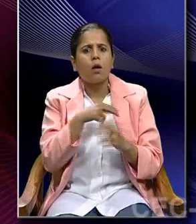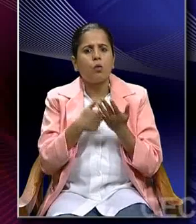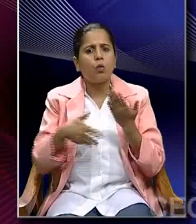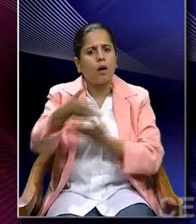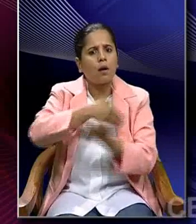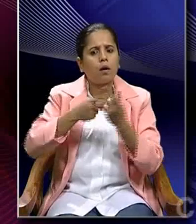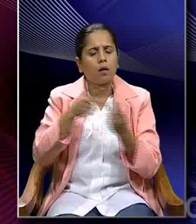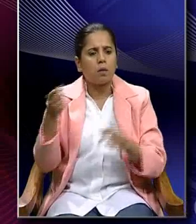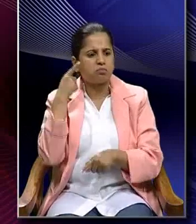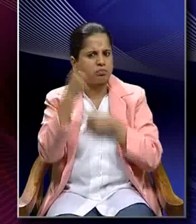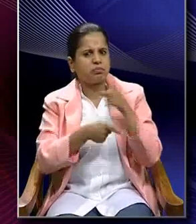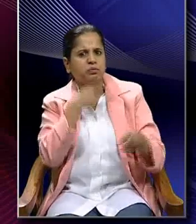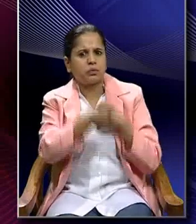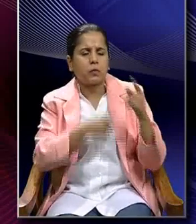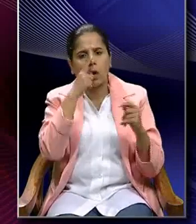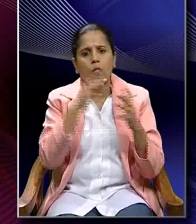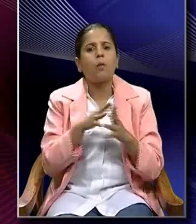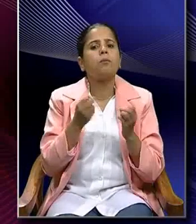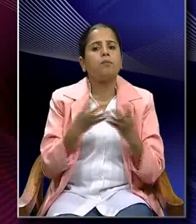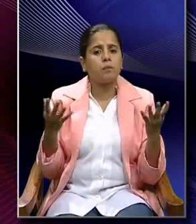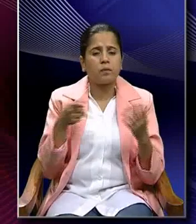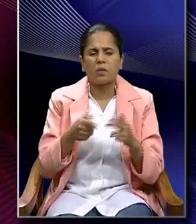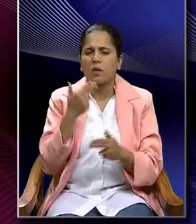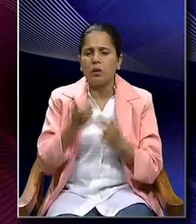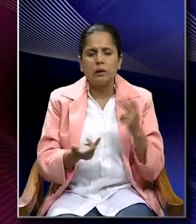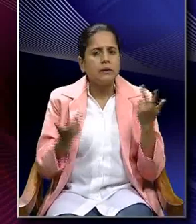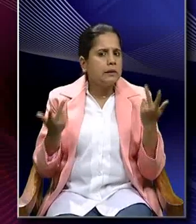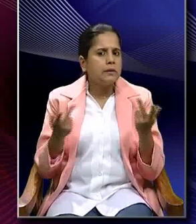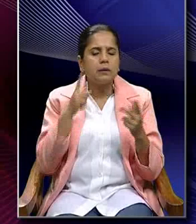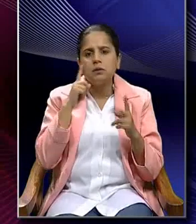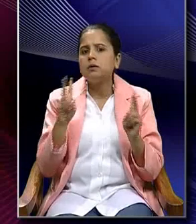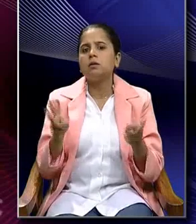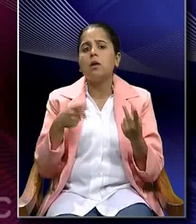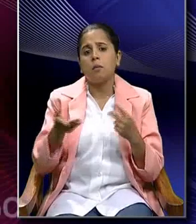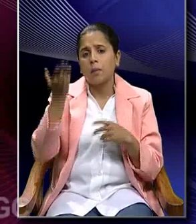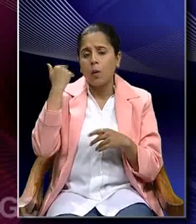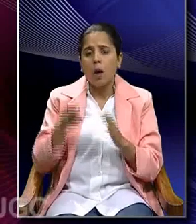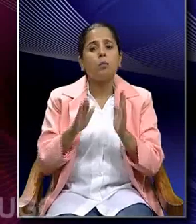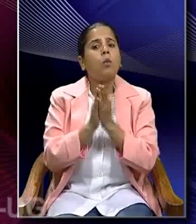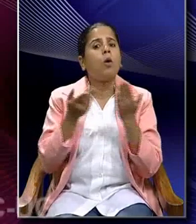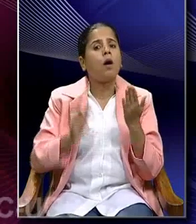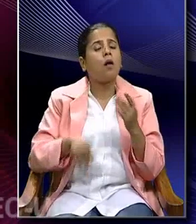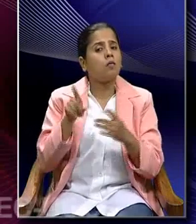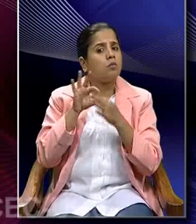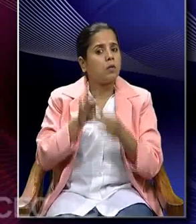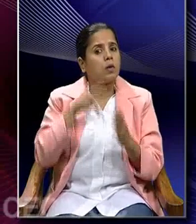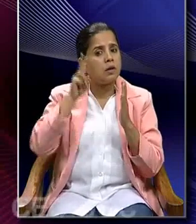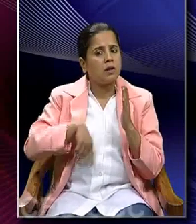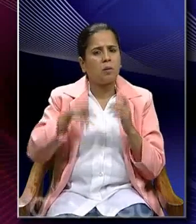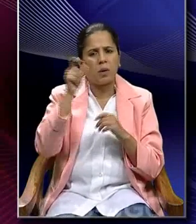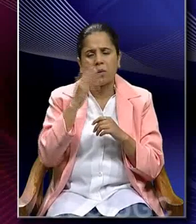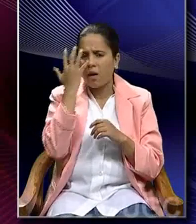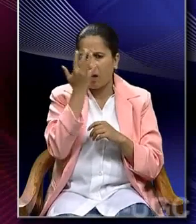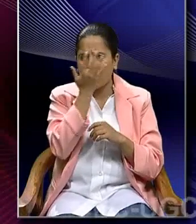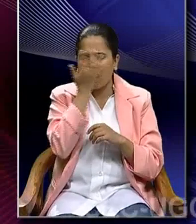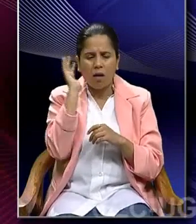people. This is very unfortunate story, and one of the earliest books to refer to this hypocrisy is